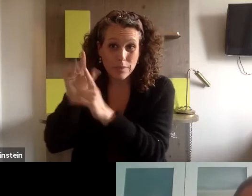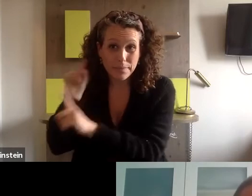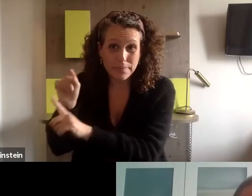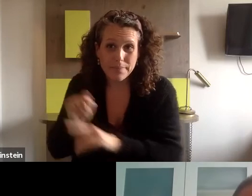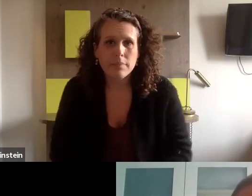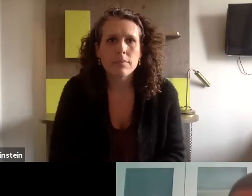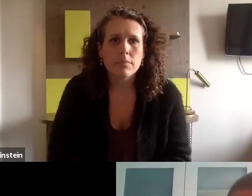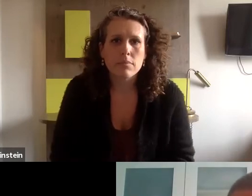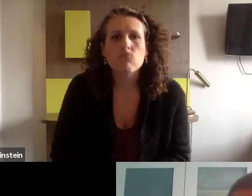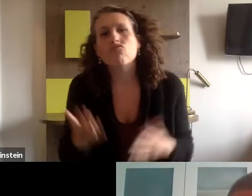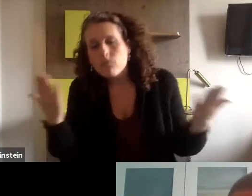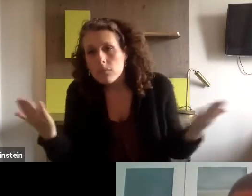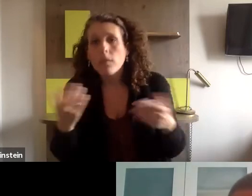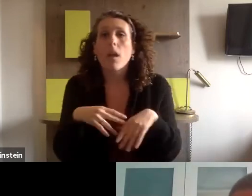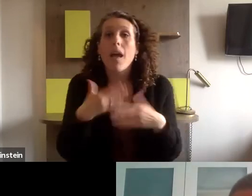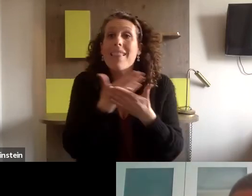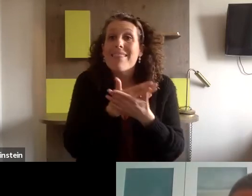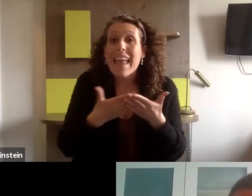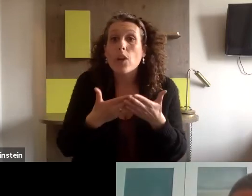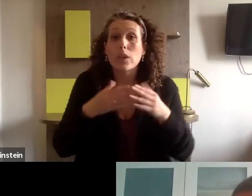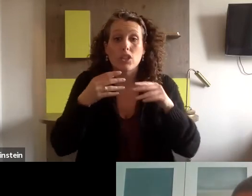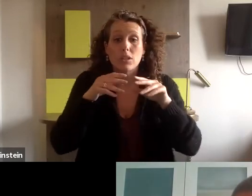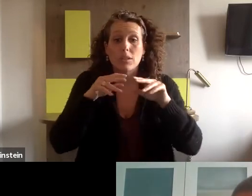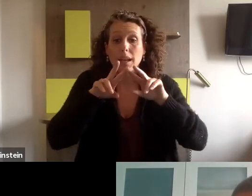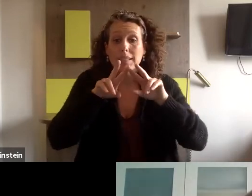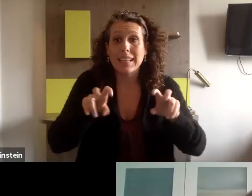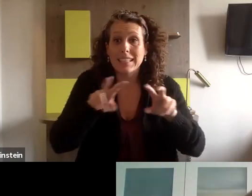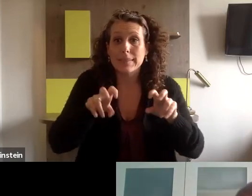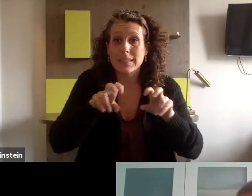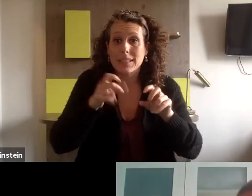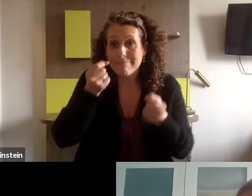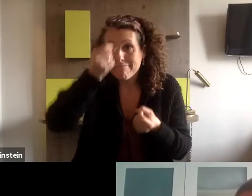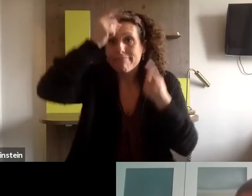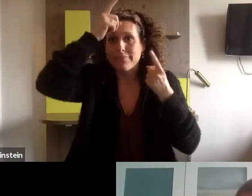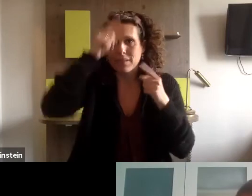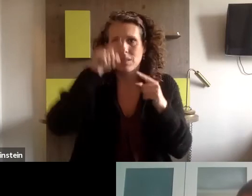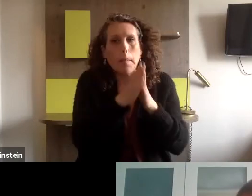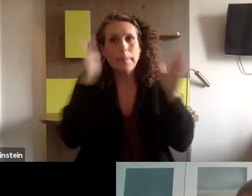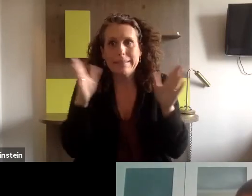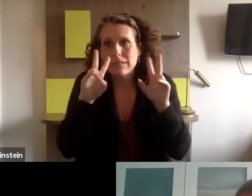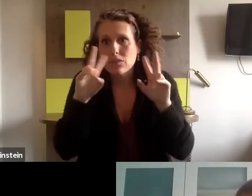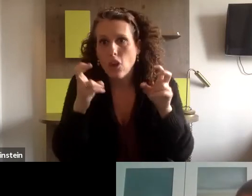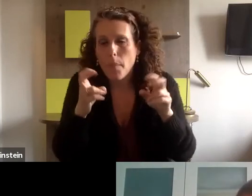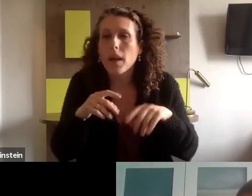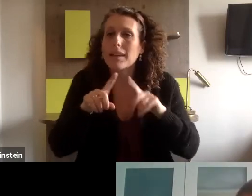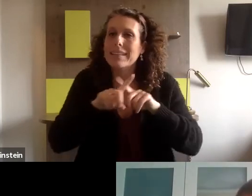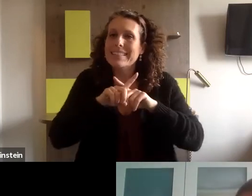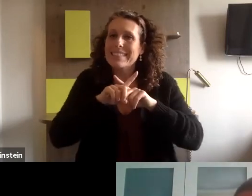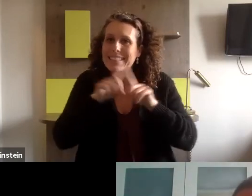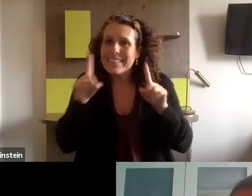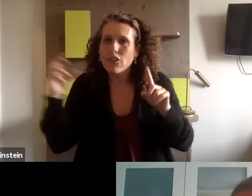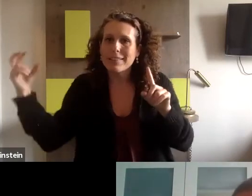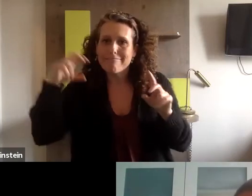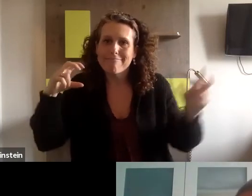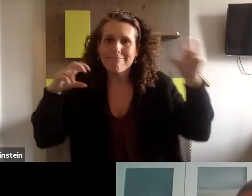I think language assessment literacy is a very big issue, meaning what should different stakeholders that are involved